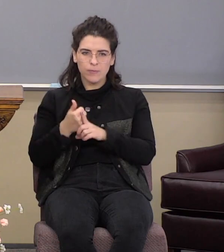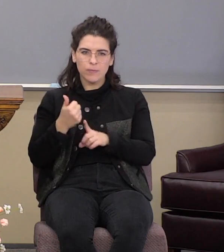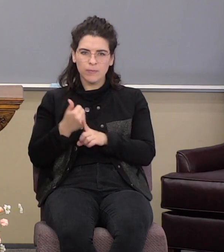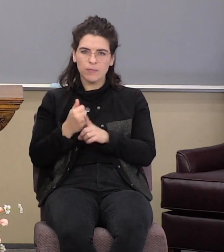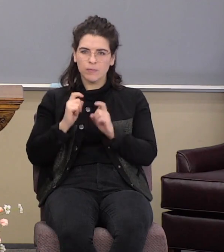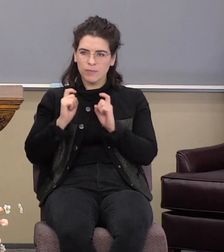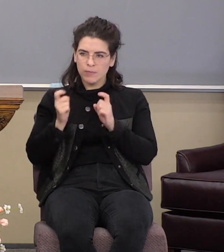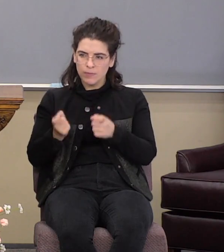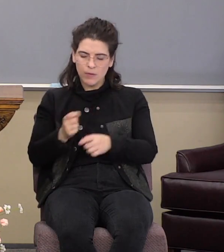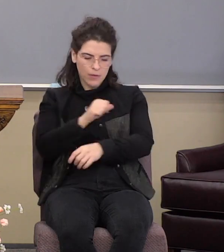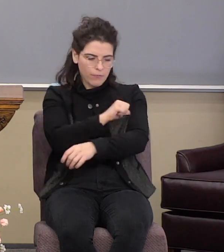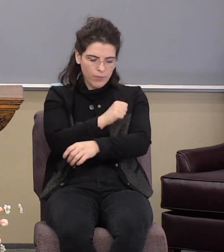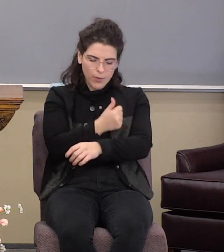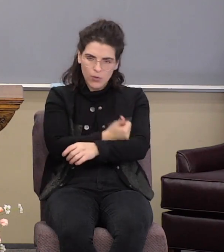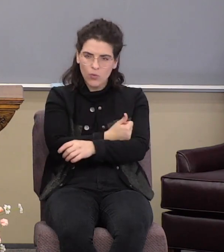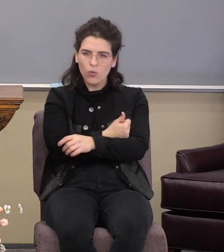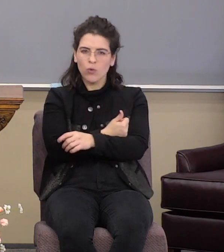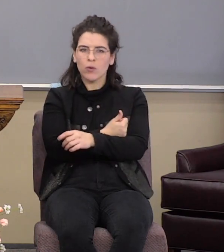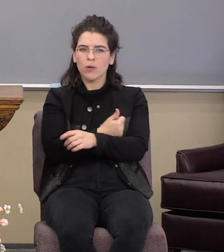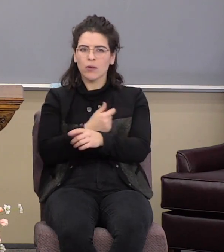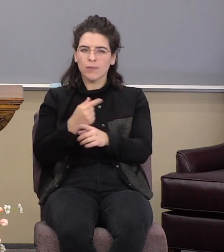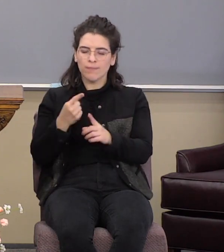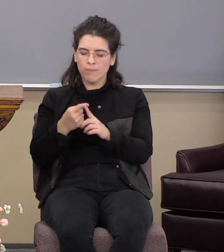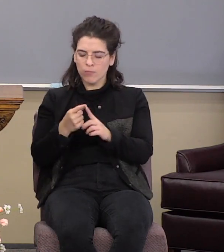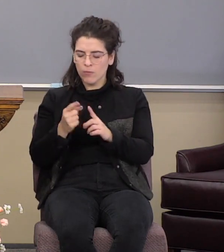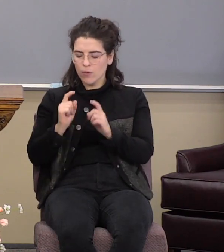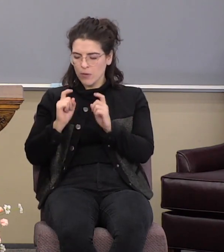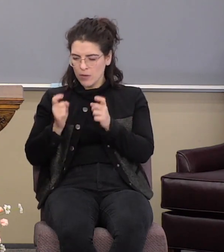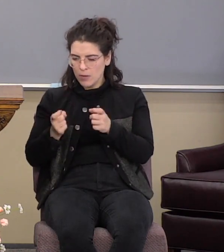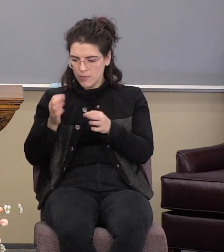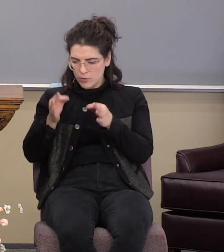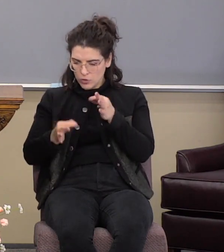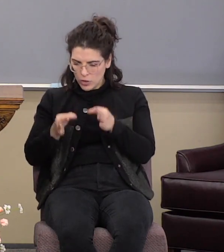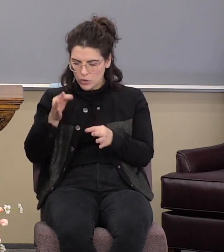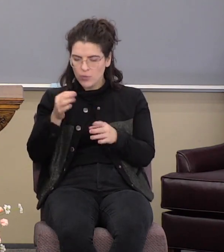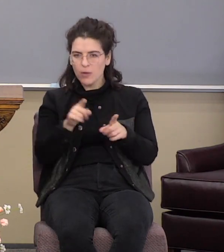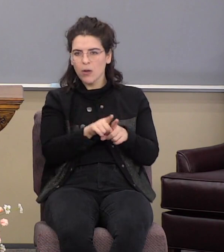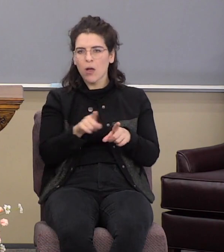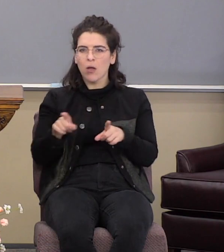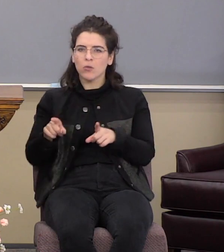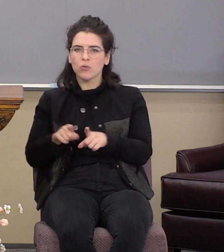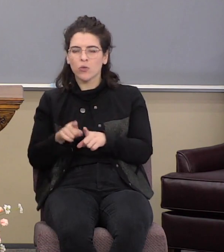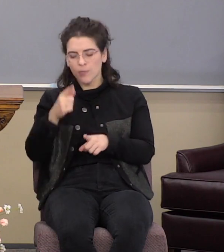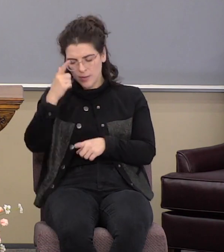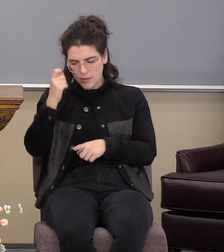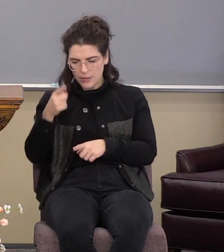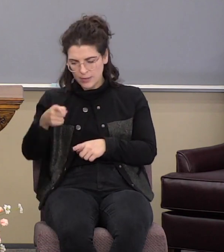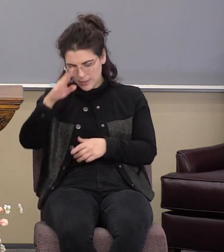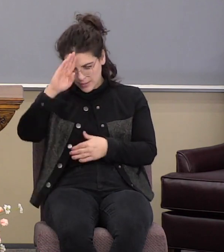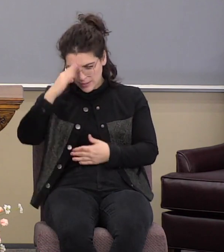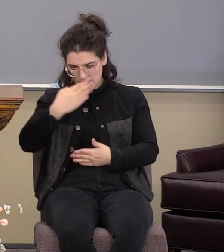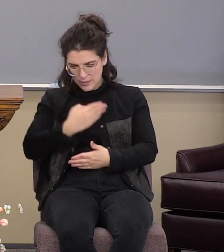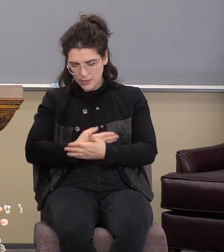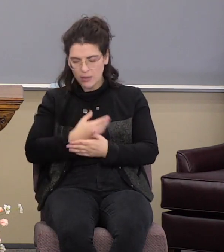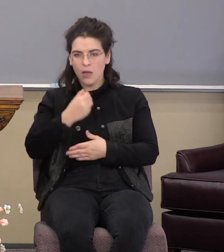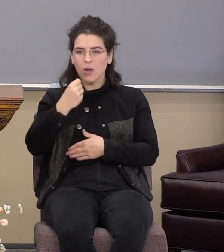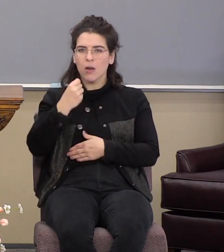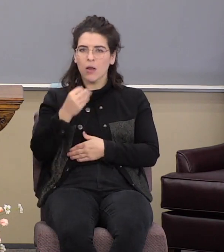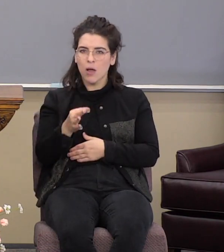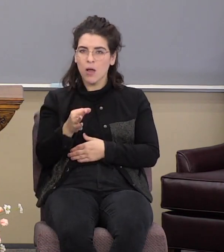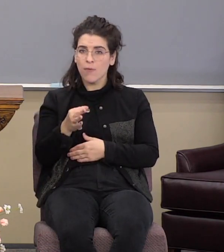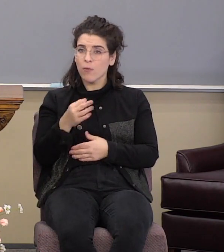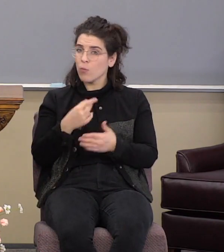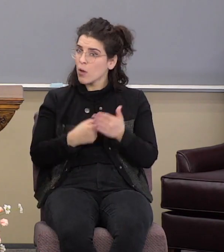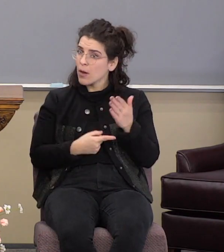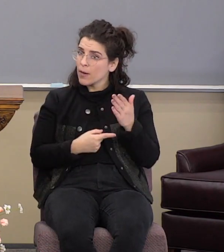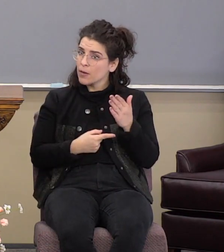him authority to execute judgment also, because he is the Son of